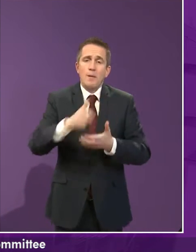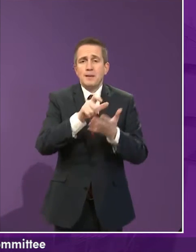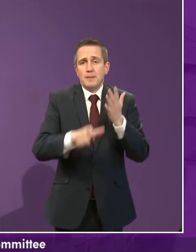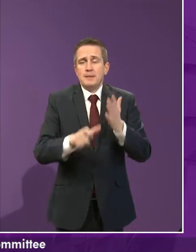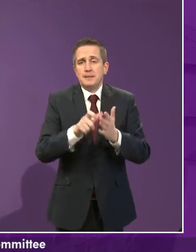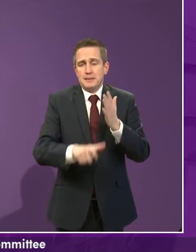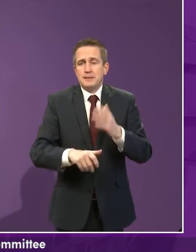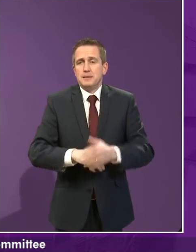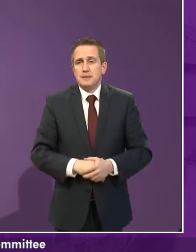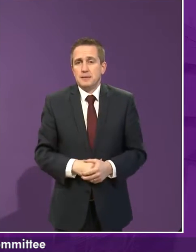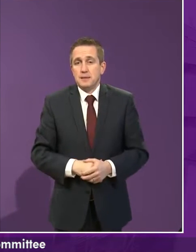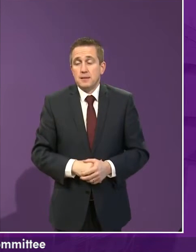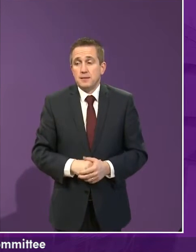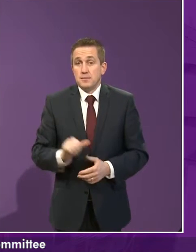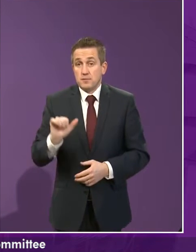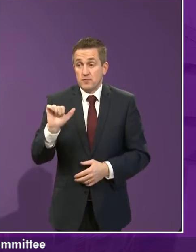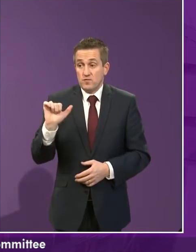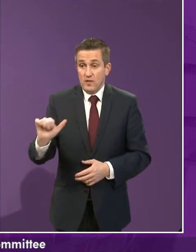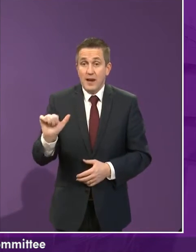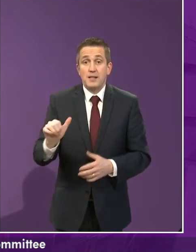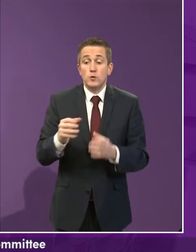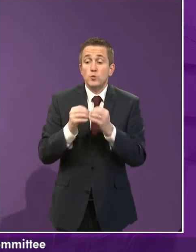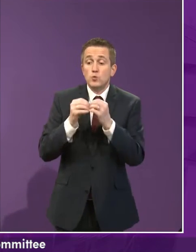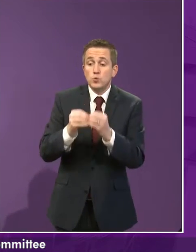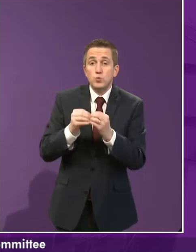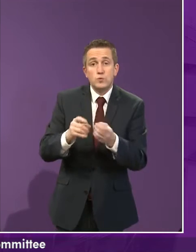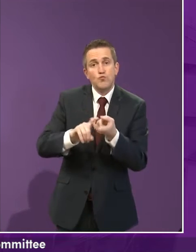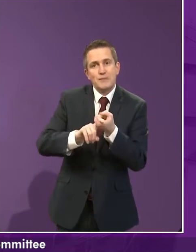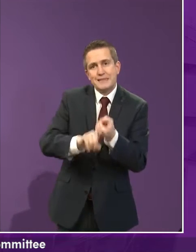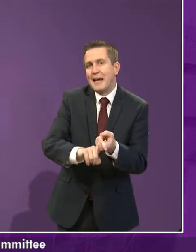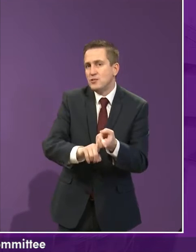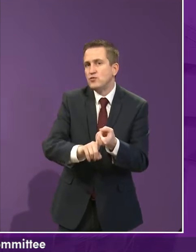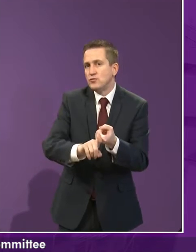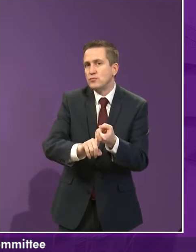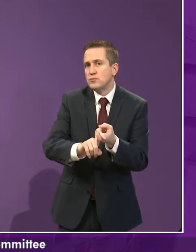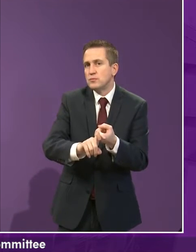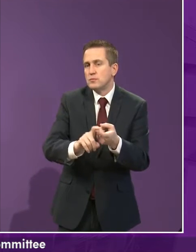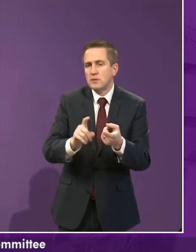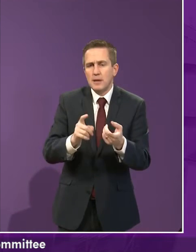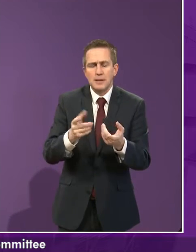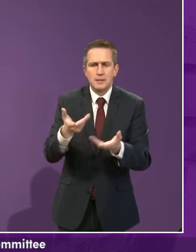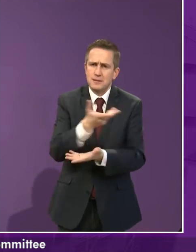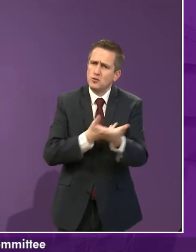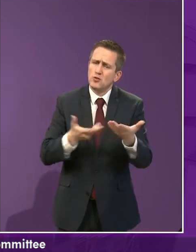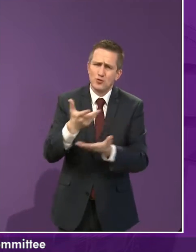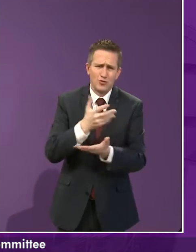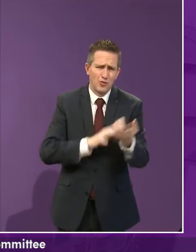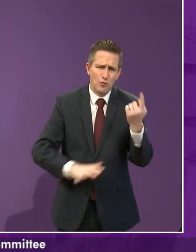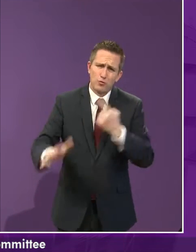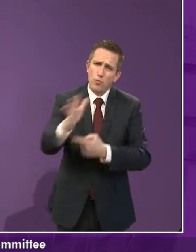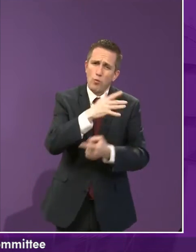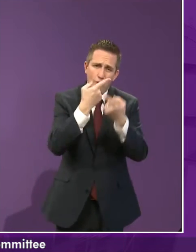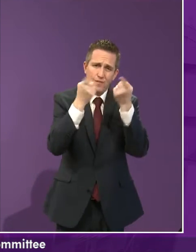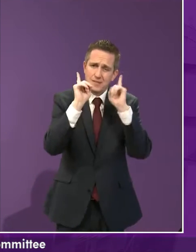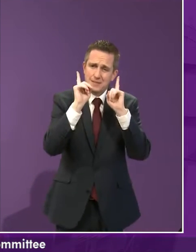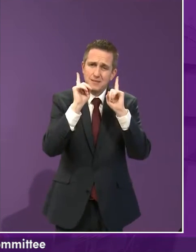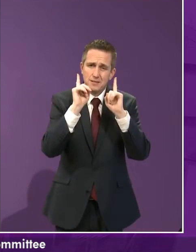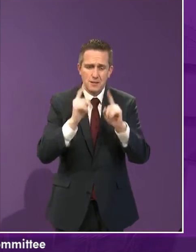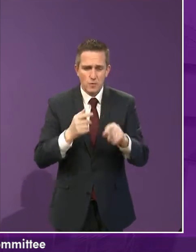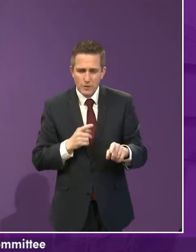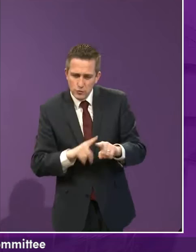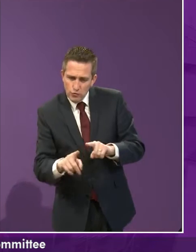Yes, I mean, retention is a keen topic amongst all universities. There's a lot of involvement and